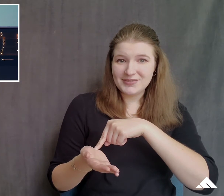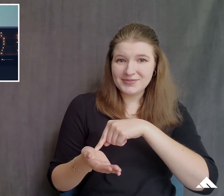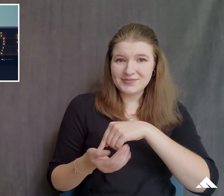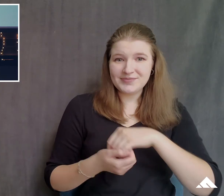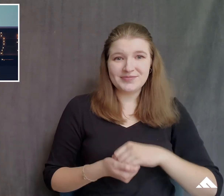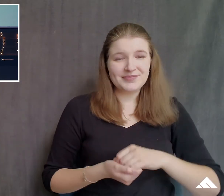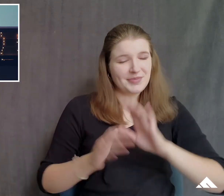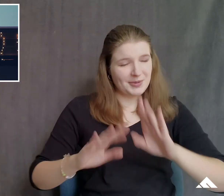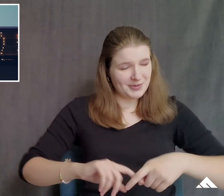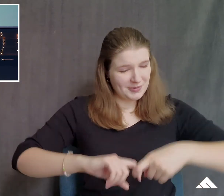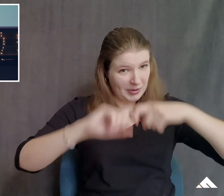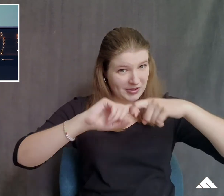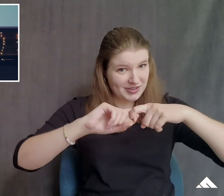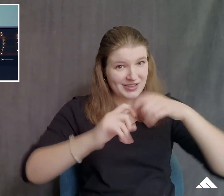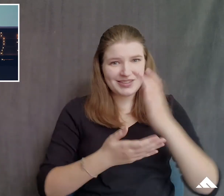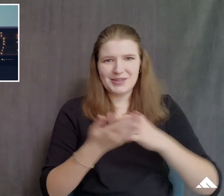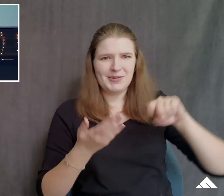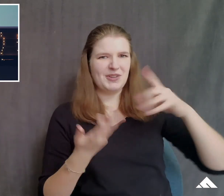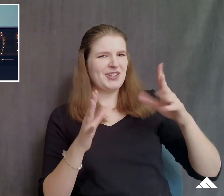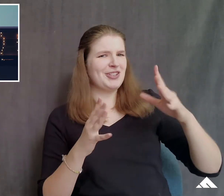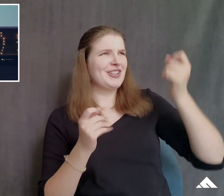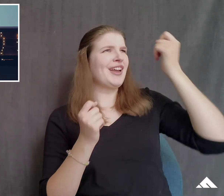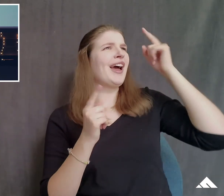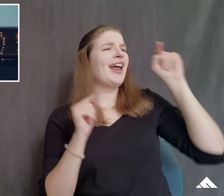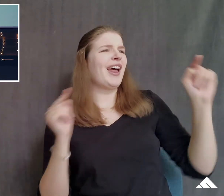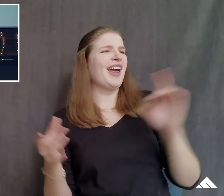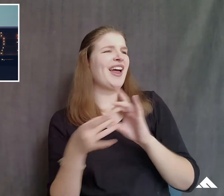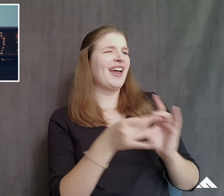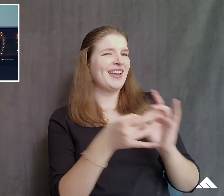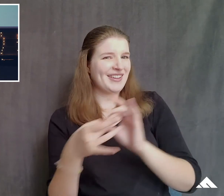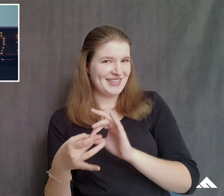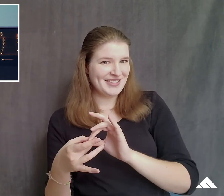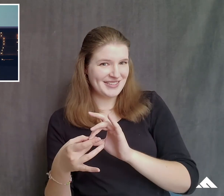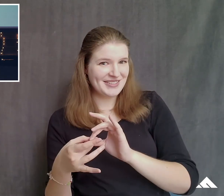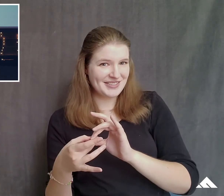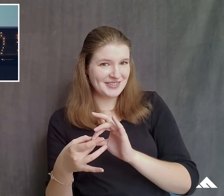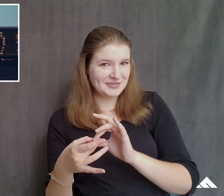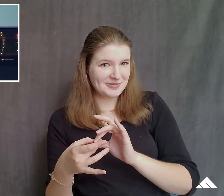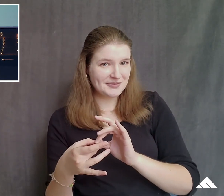Man, we got to pause right there for a second. Some of you are already making the connections, aren't you?